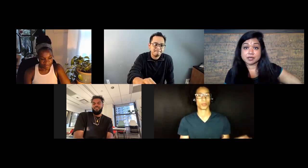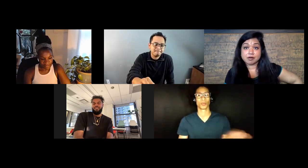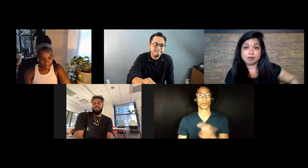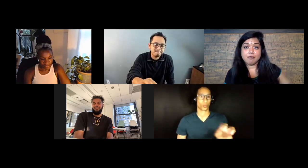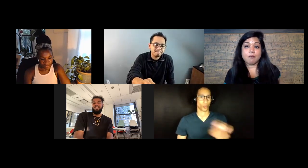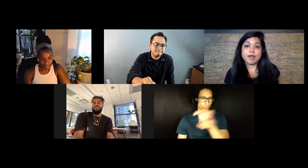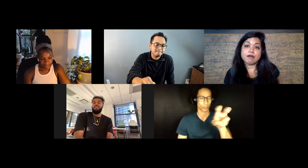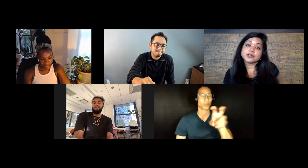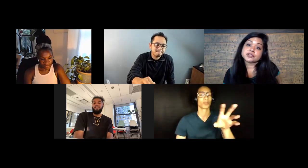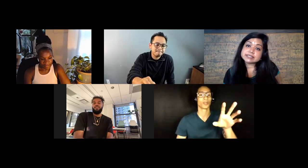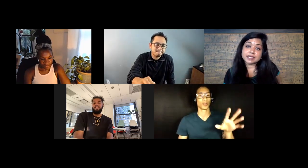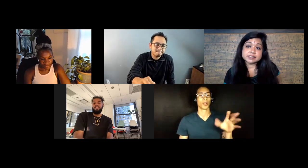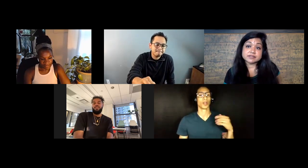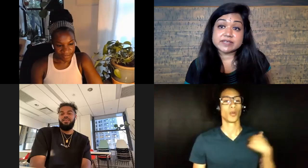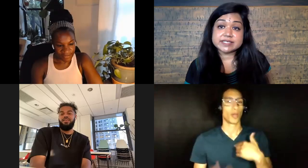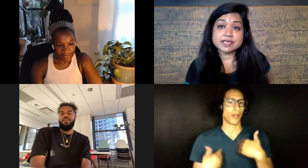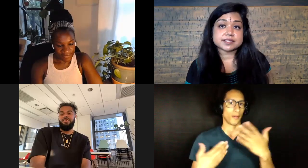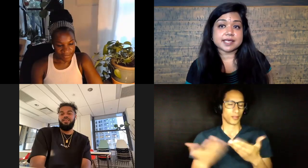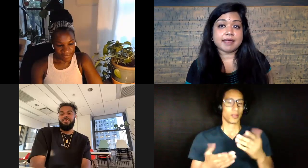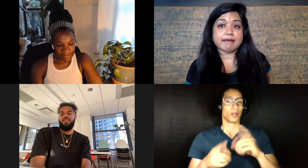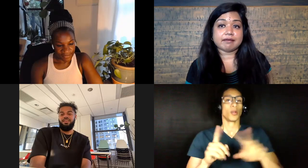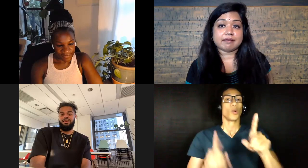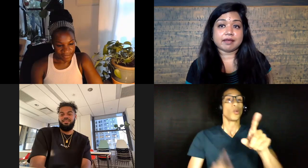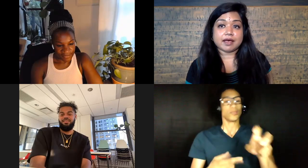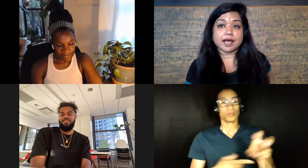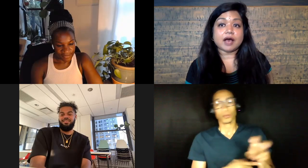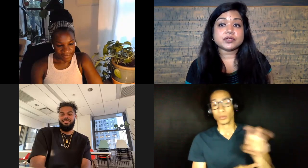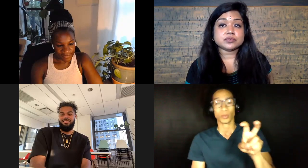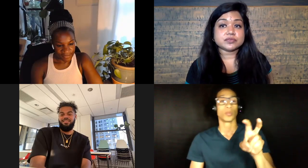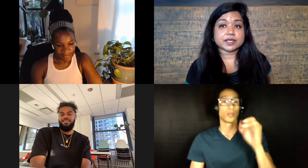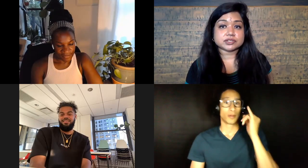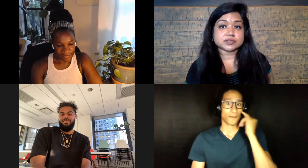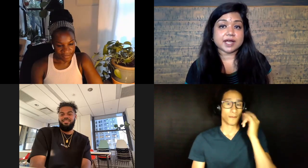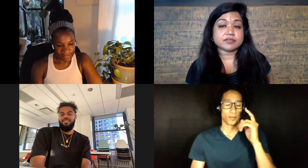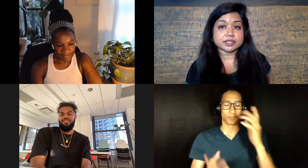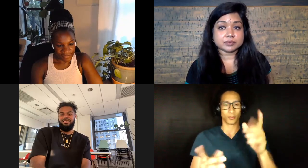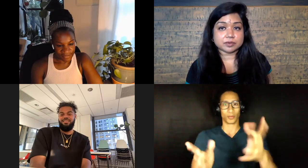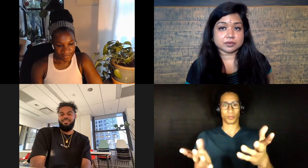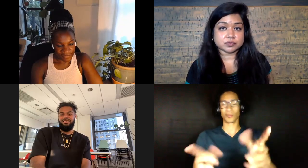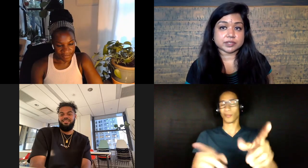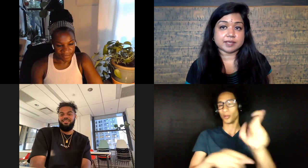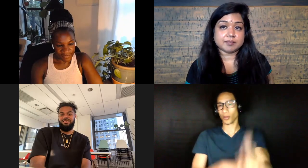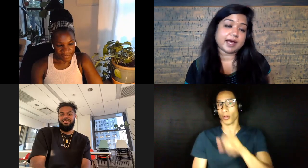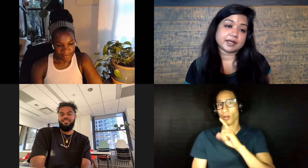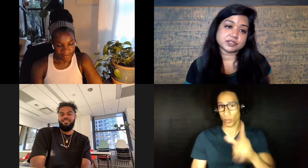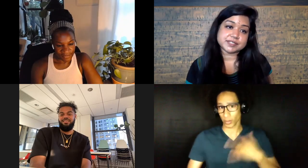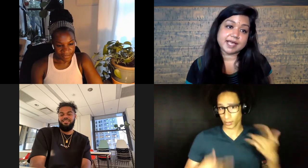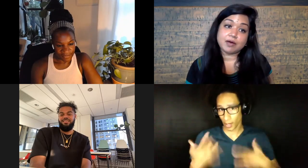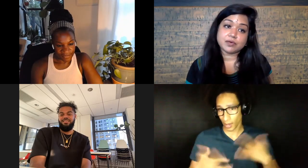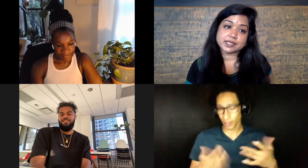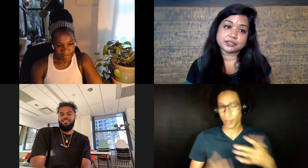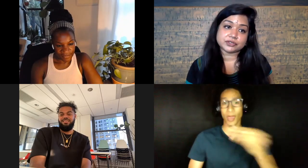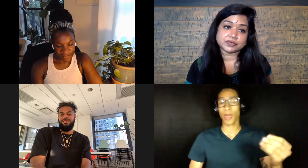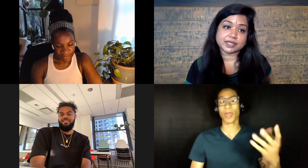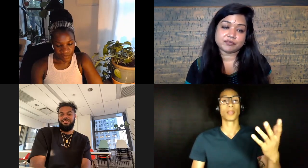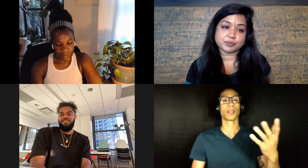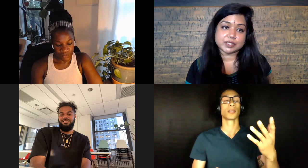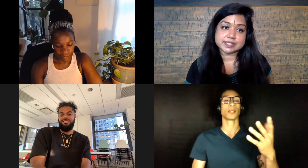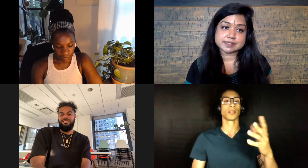know how to appreciate what's going on and do it in the most natural way I possibly can. I think